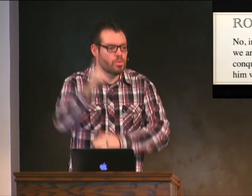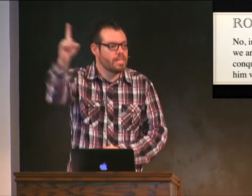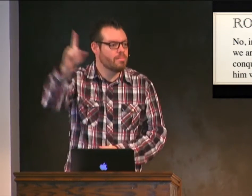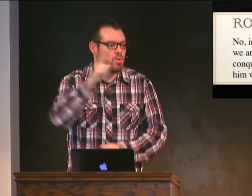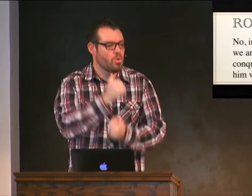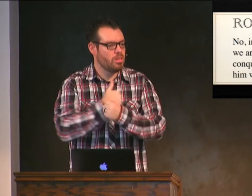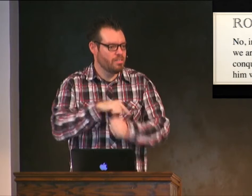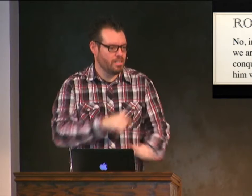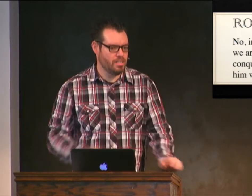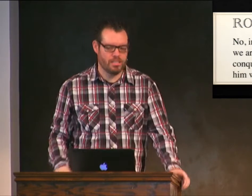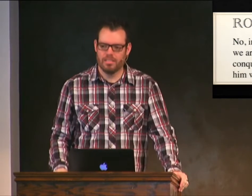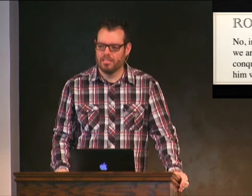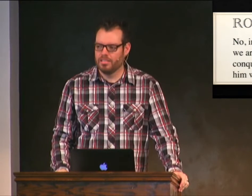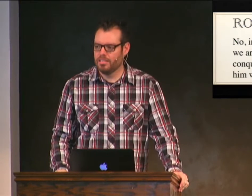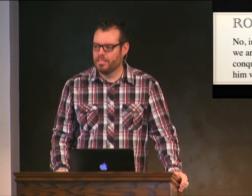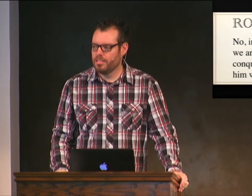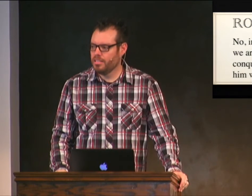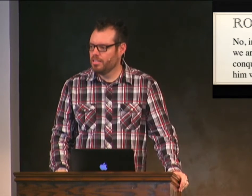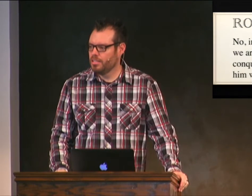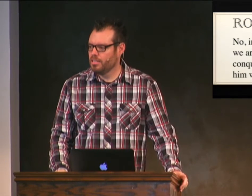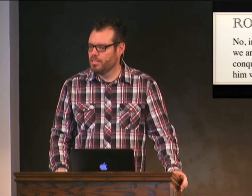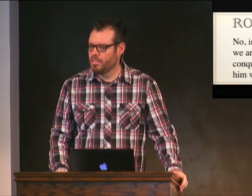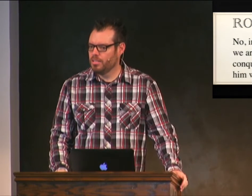conquerors through him who loved us.